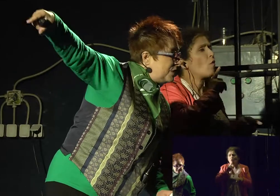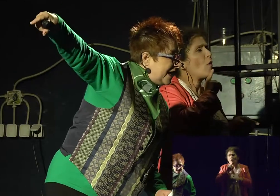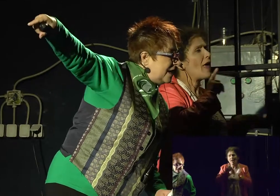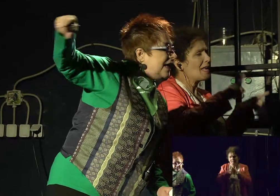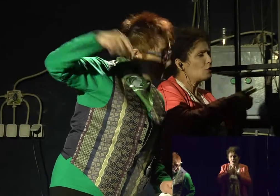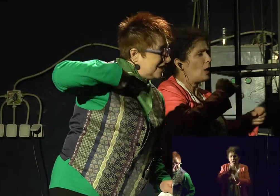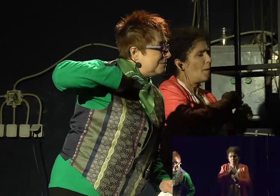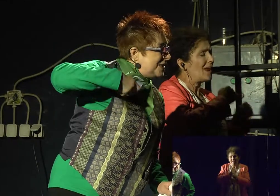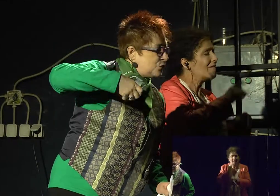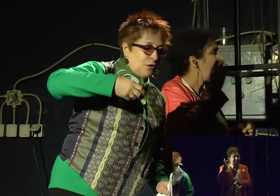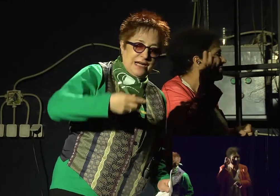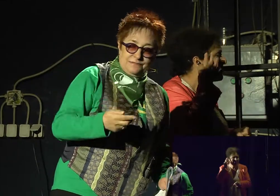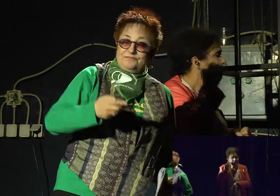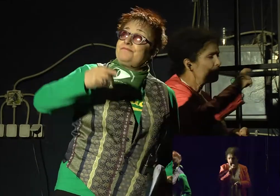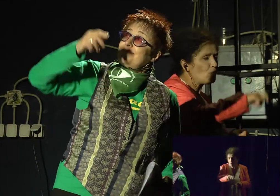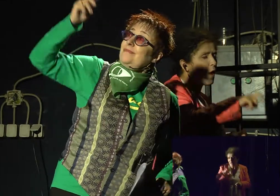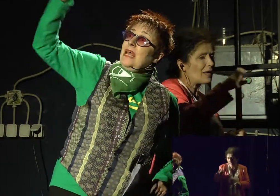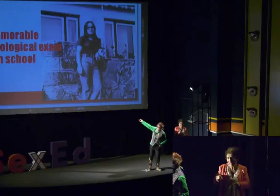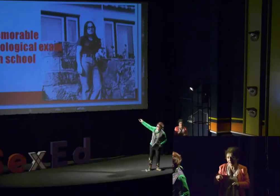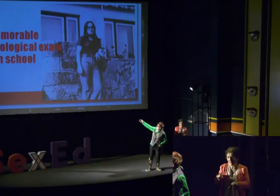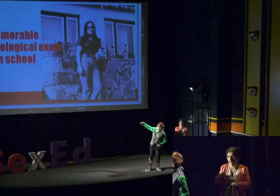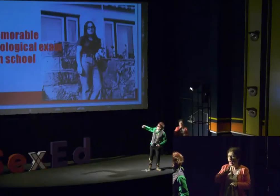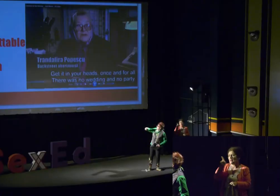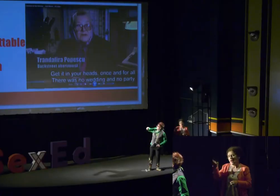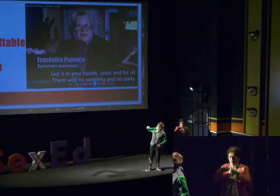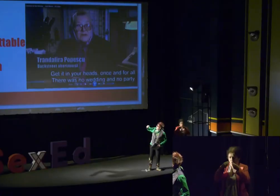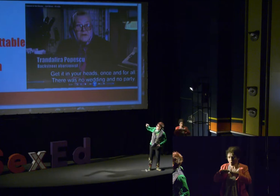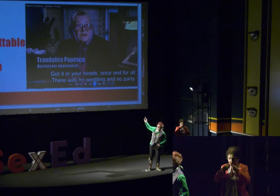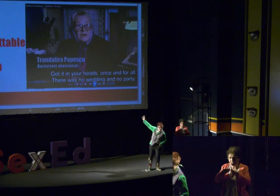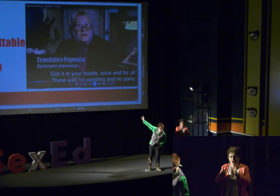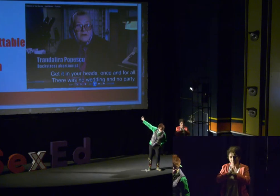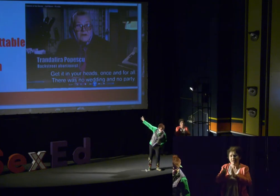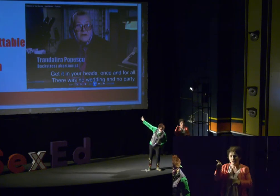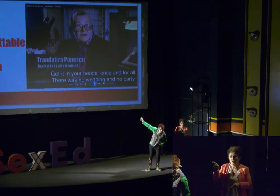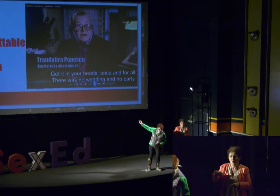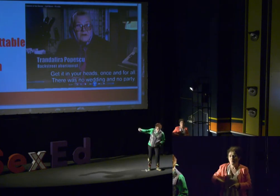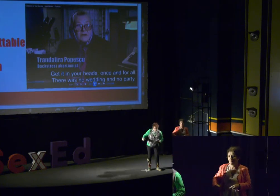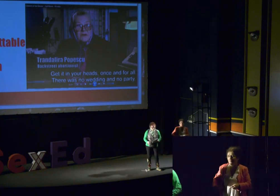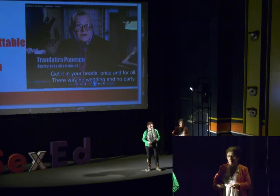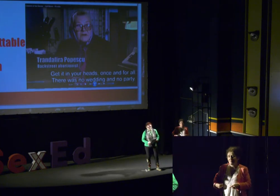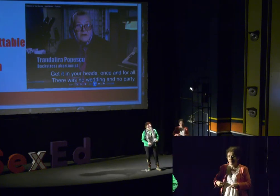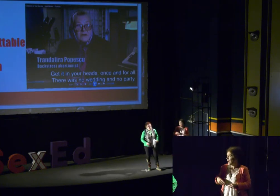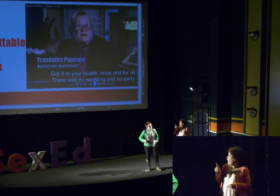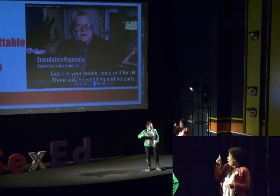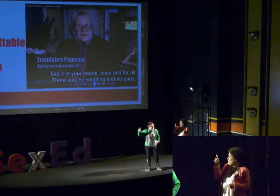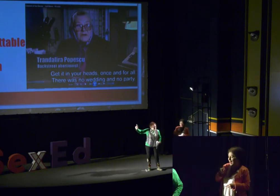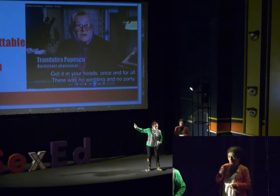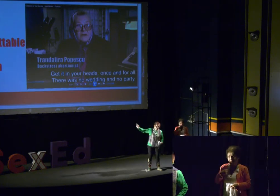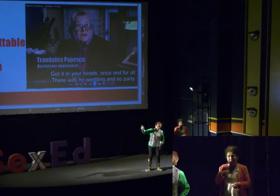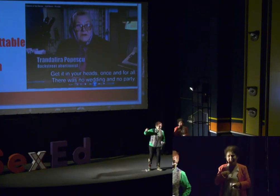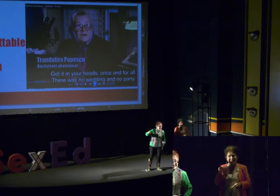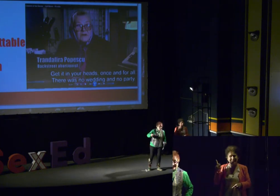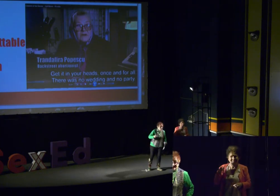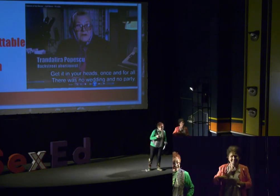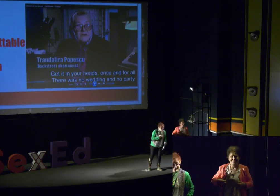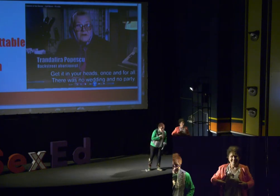gonna go there and tell them my story. I'm gonna go on. This is not me, by the way. But